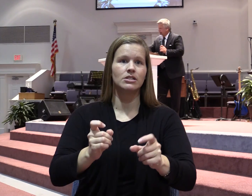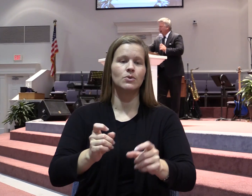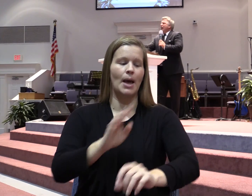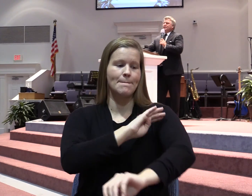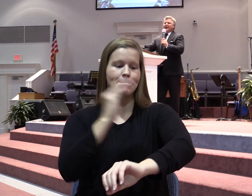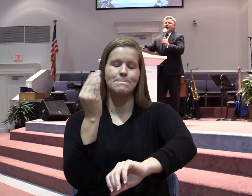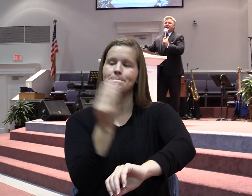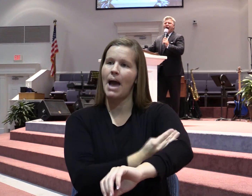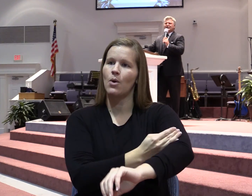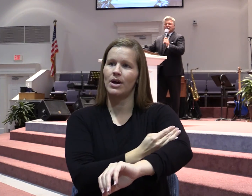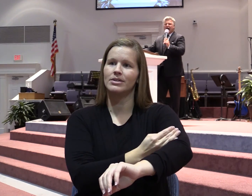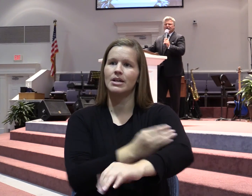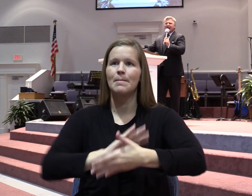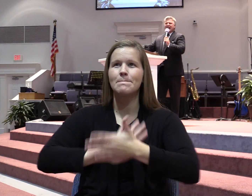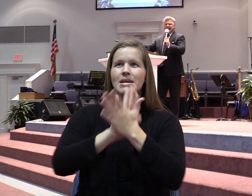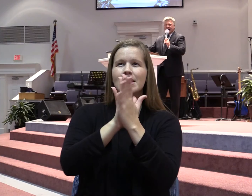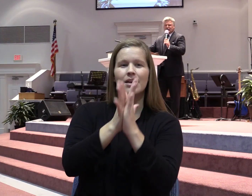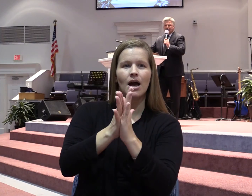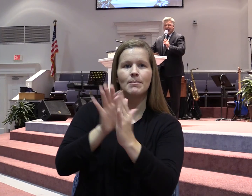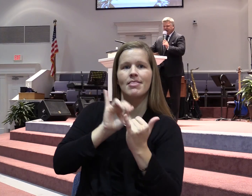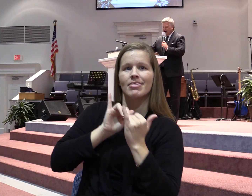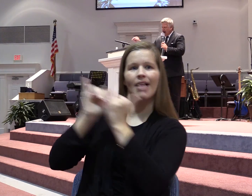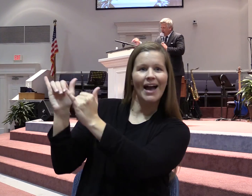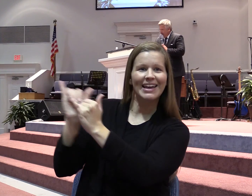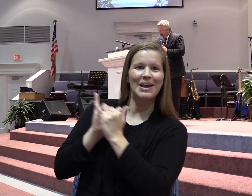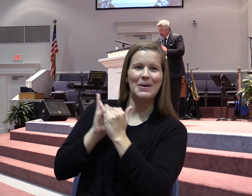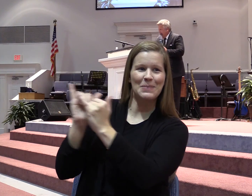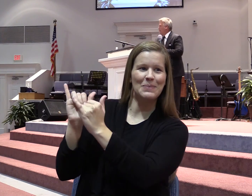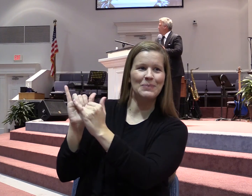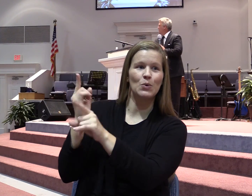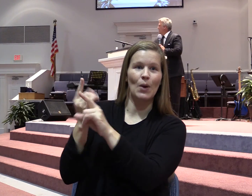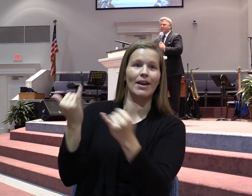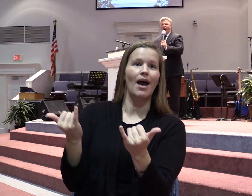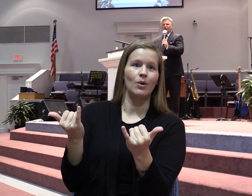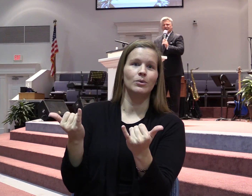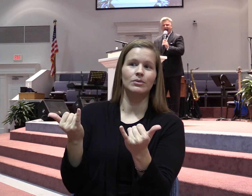us to become God's touch in His creation right now.